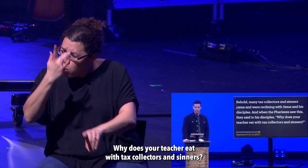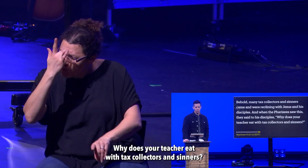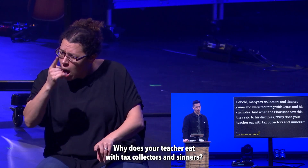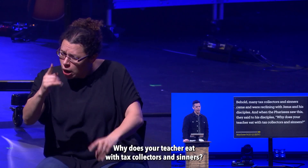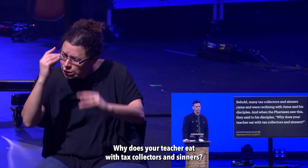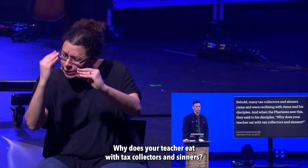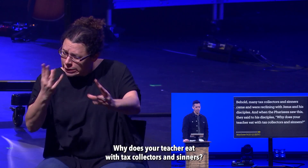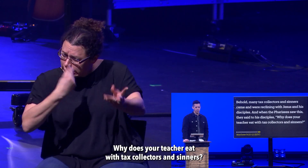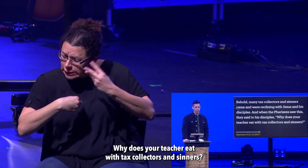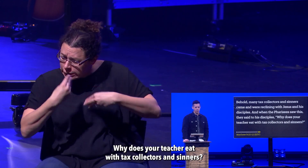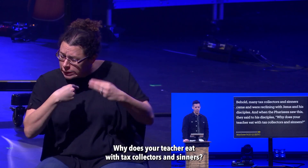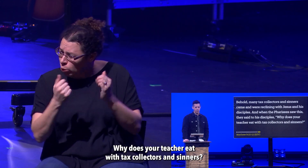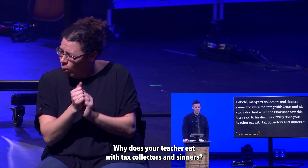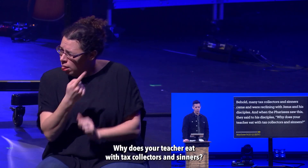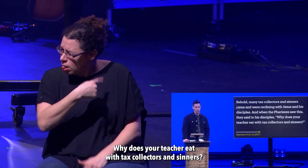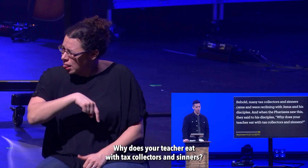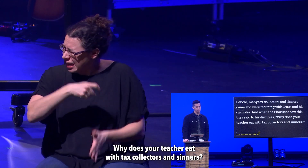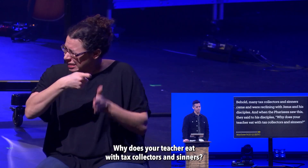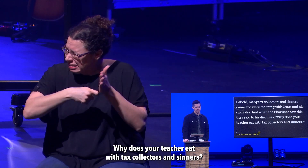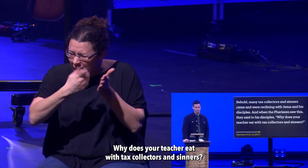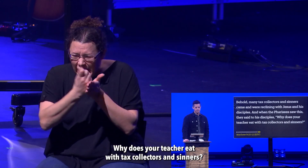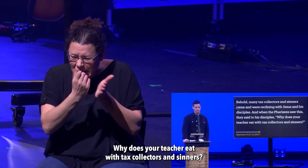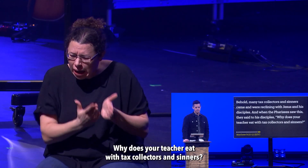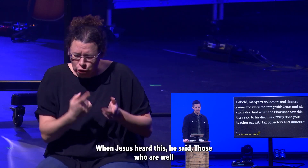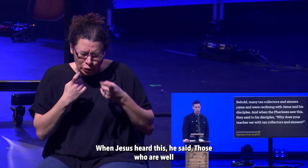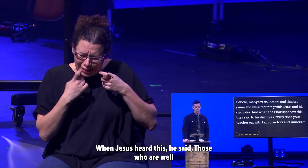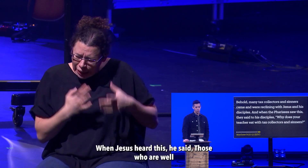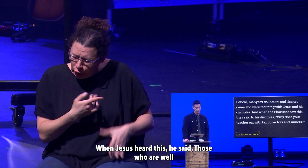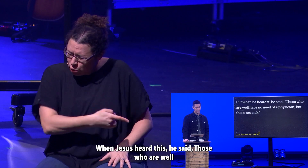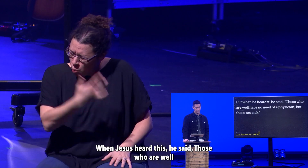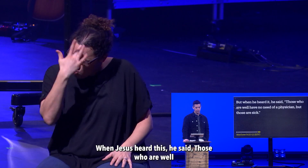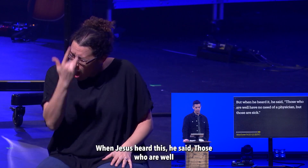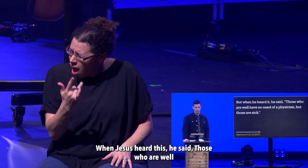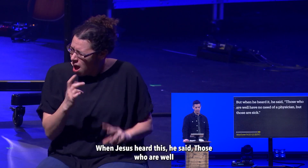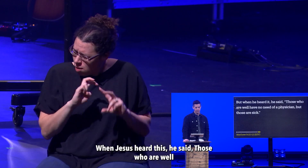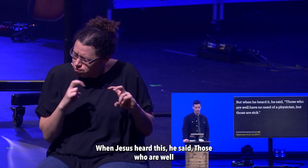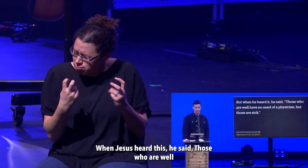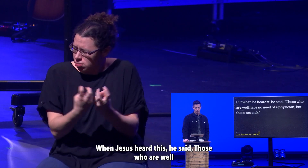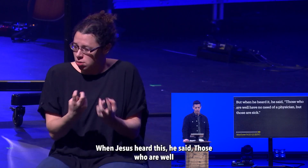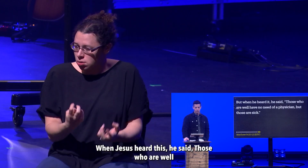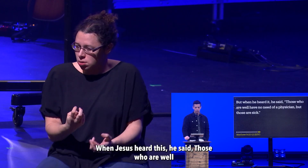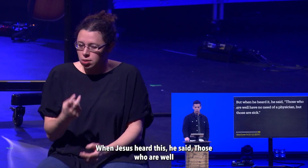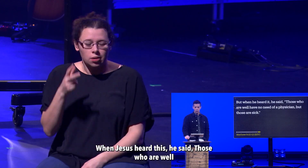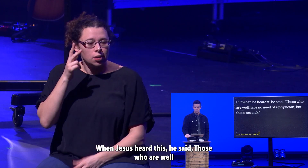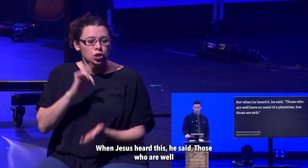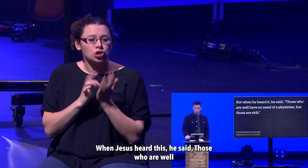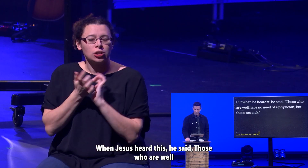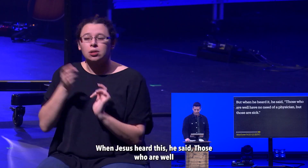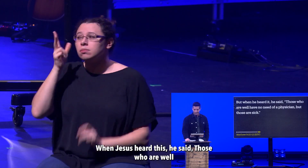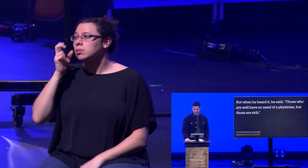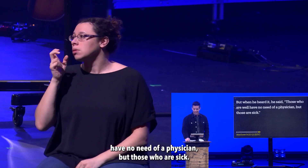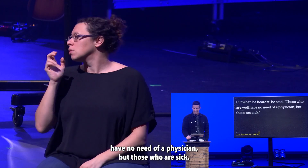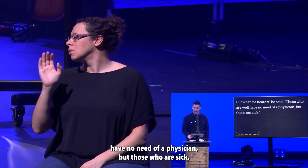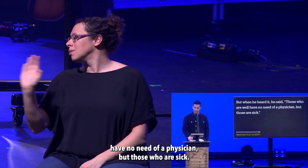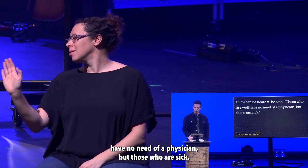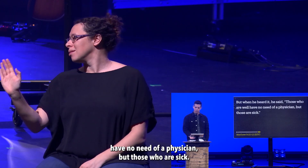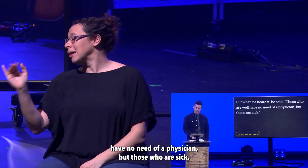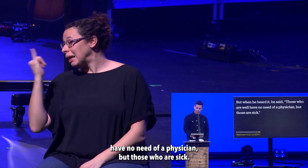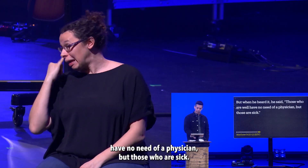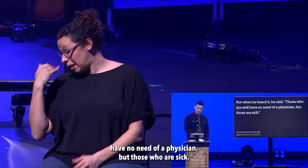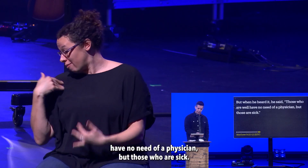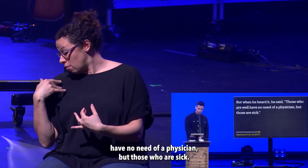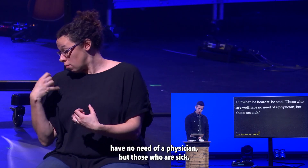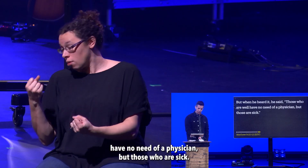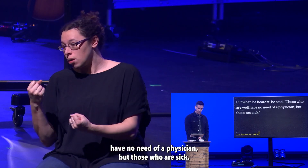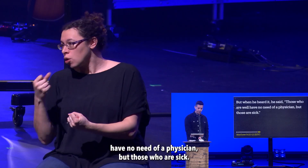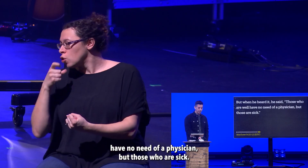teacher eat with tax collectors and sinners? When Jesus heard this, he said, those who are well have no need